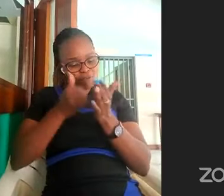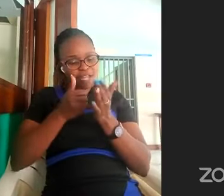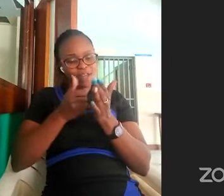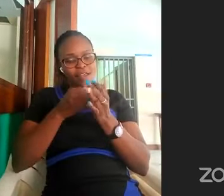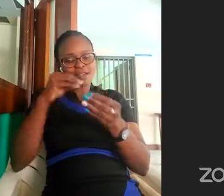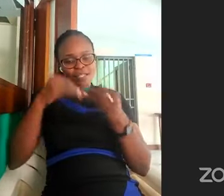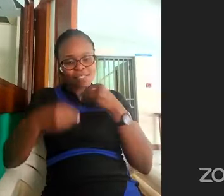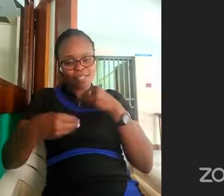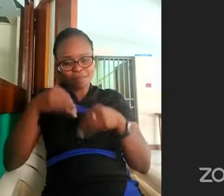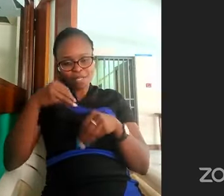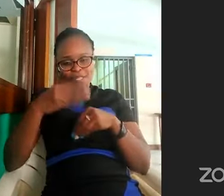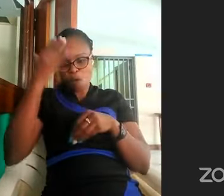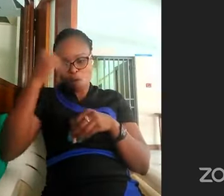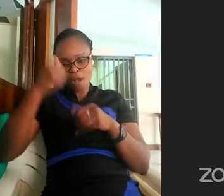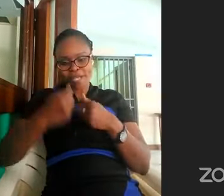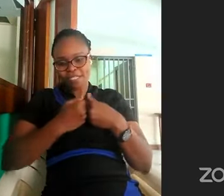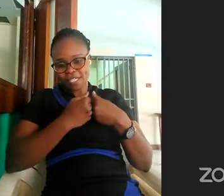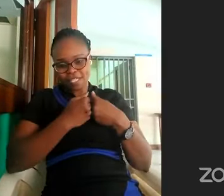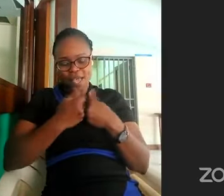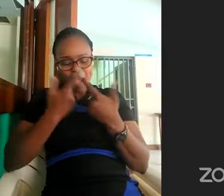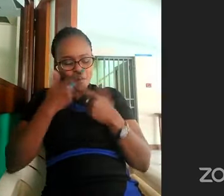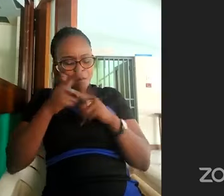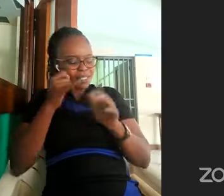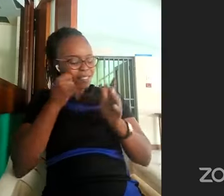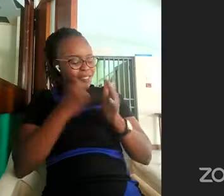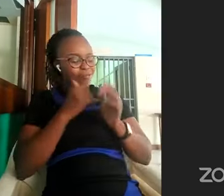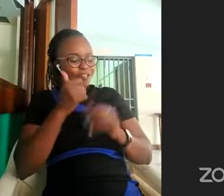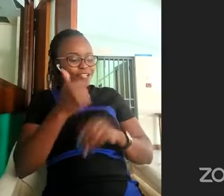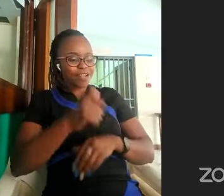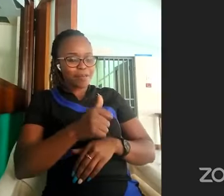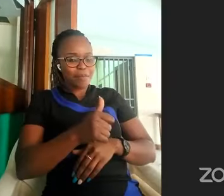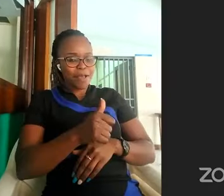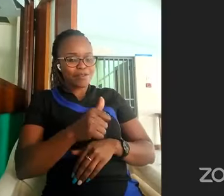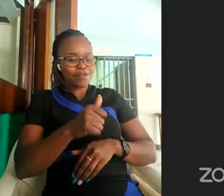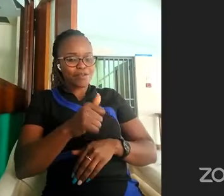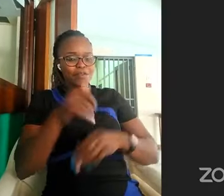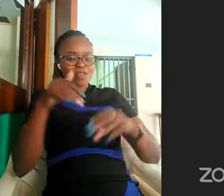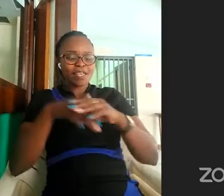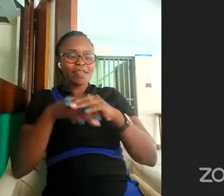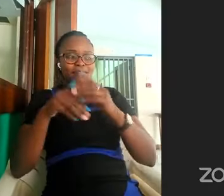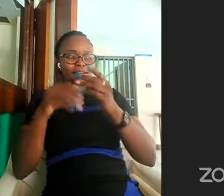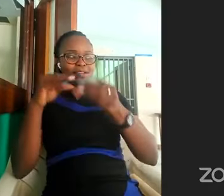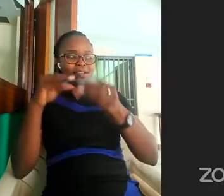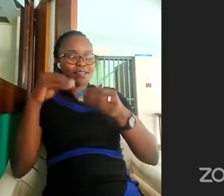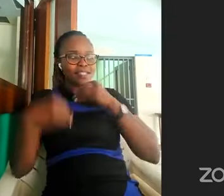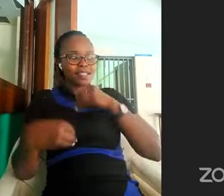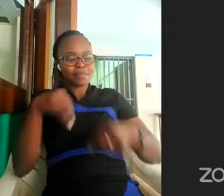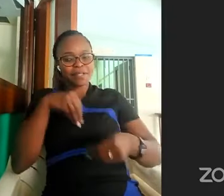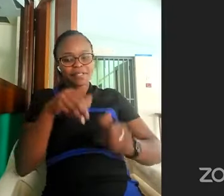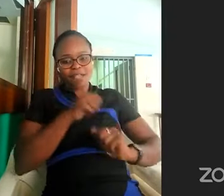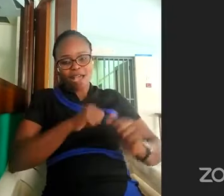been captured yet into the Disability Act. Okay, thank you, Madam